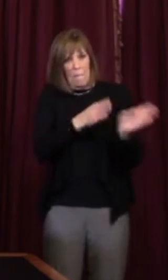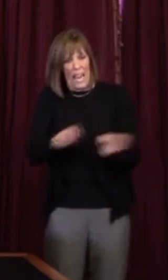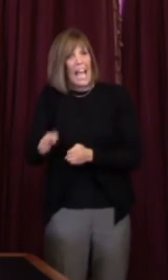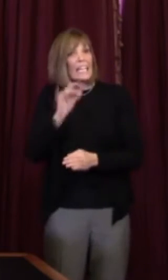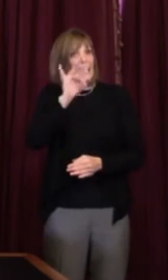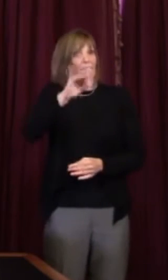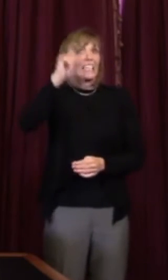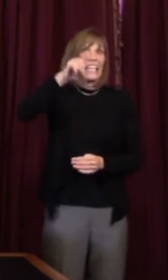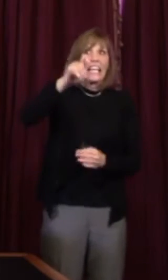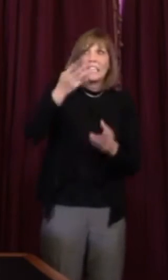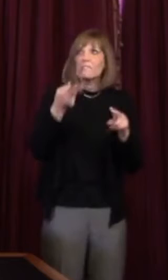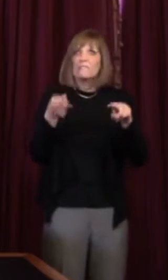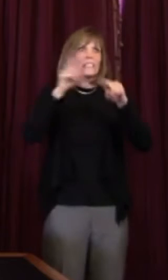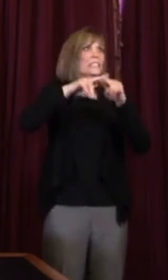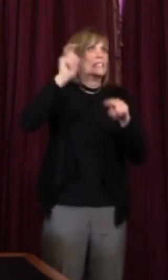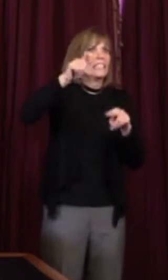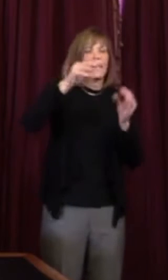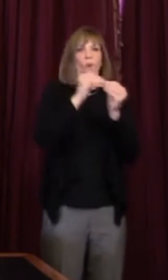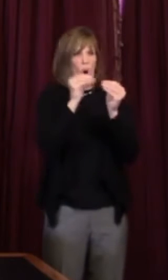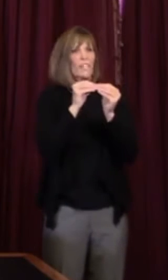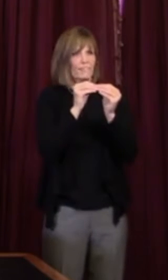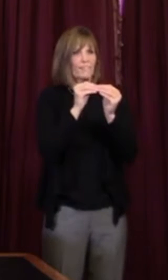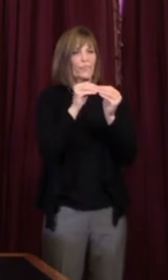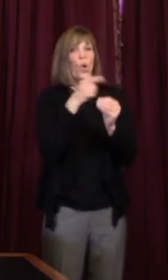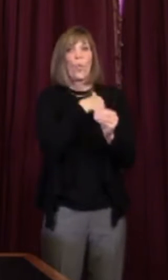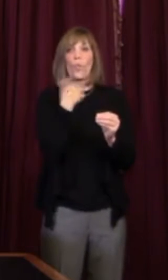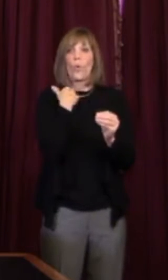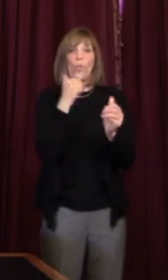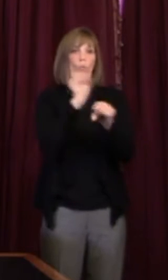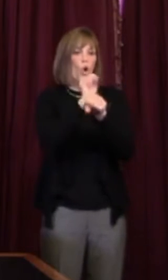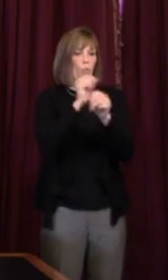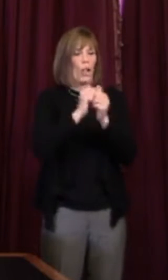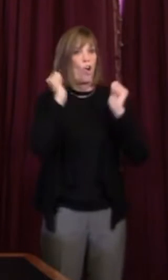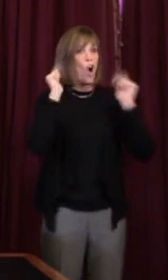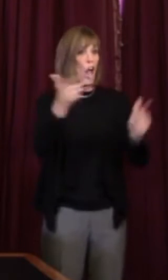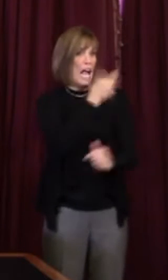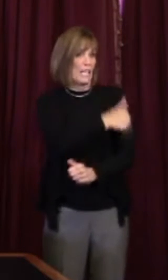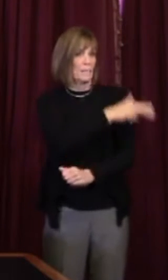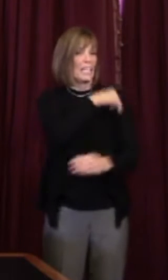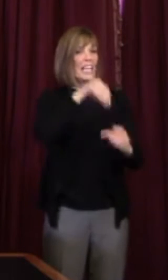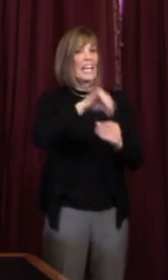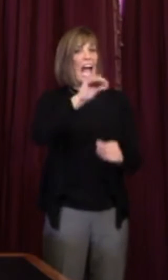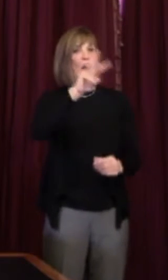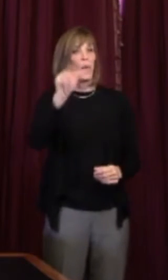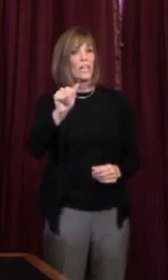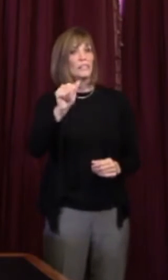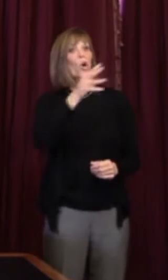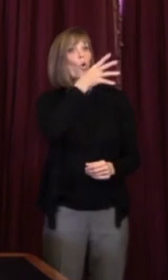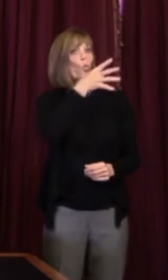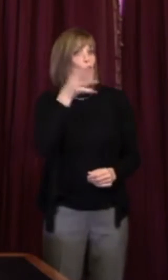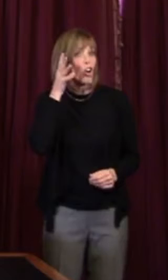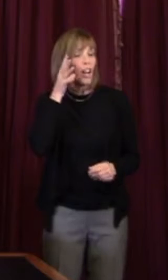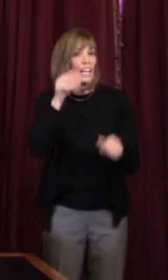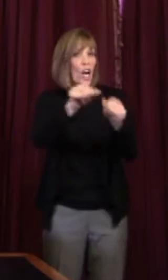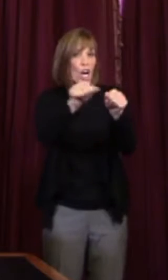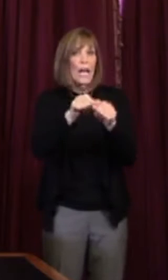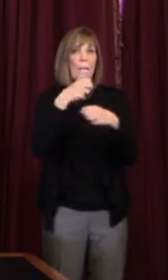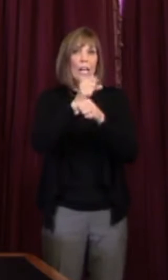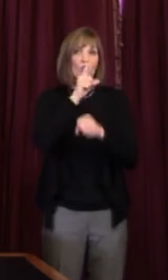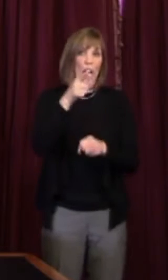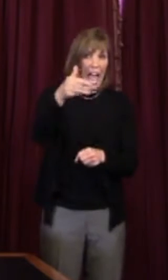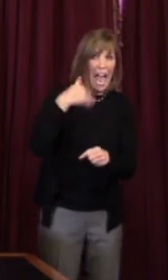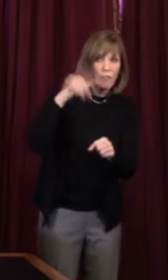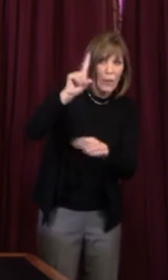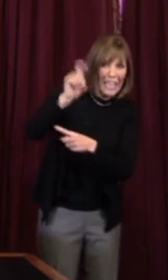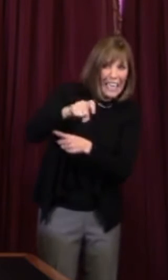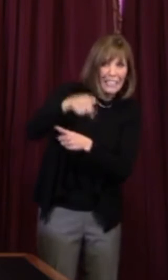needed. We are directing our efforts with hospitals across Iowa to include our rural networks to ensure they have the